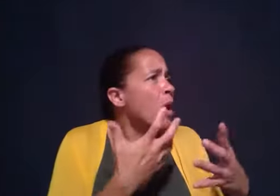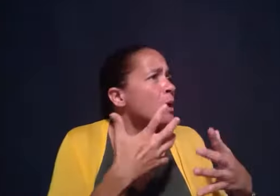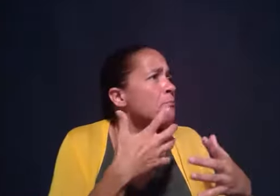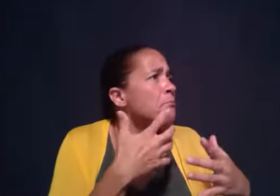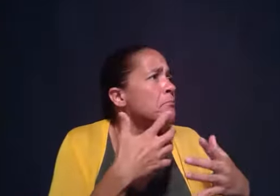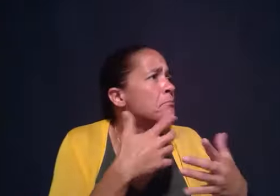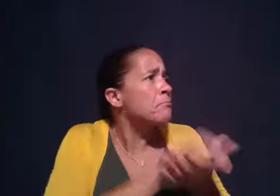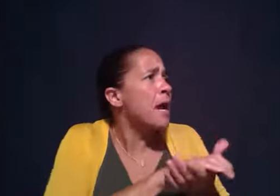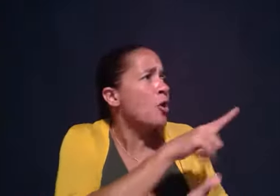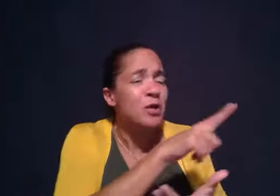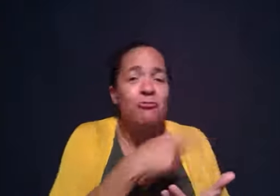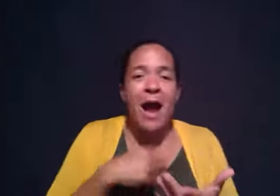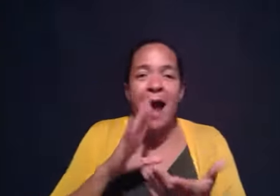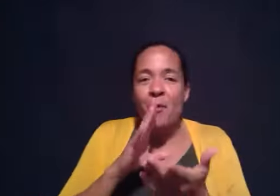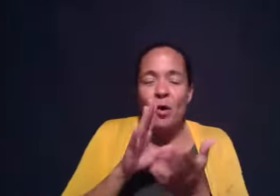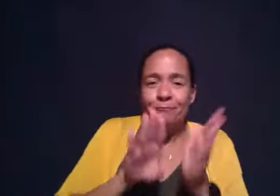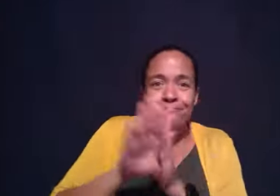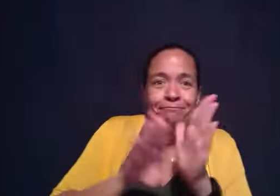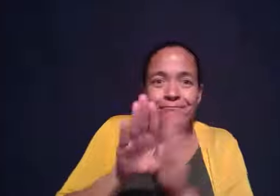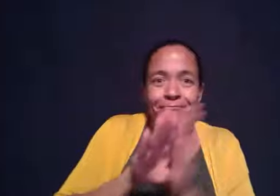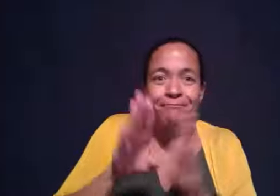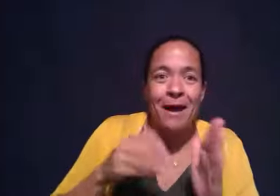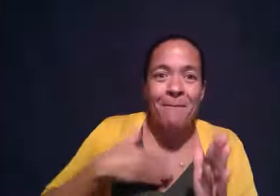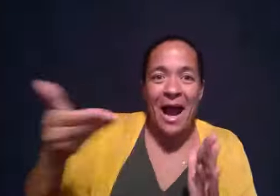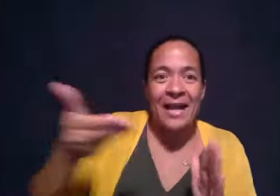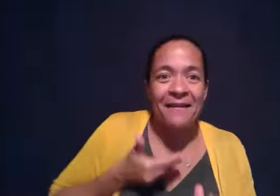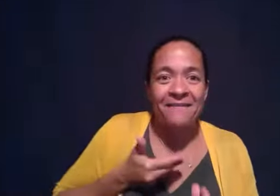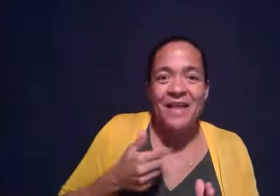I don't require him to go to Zales or anything.